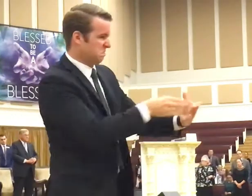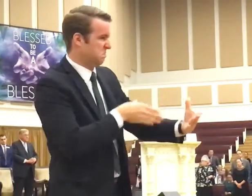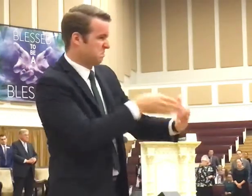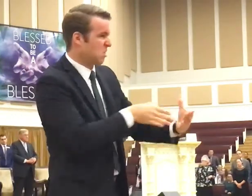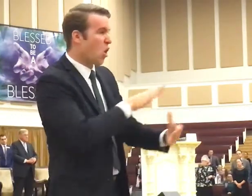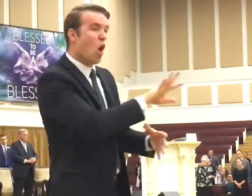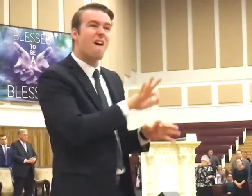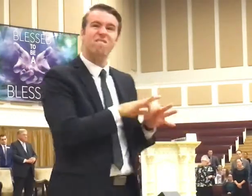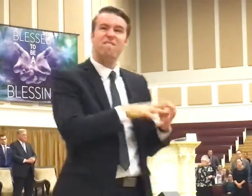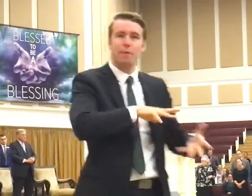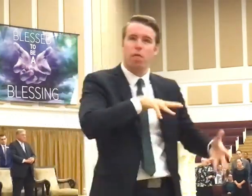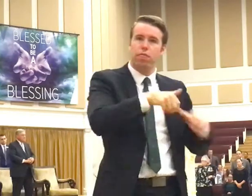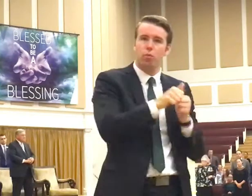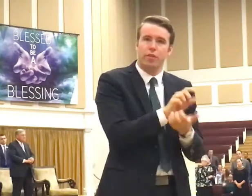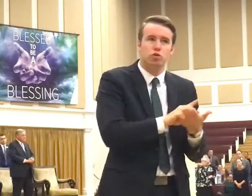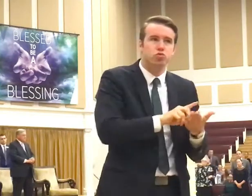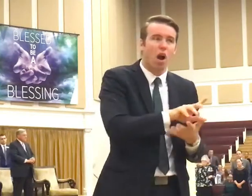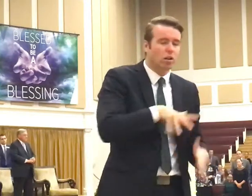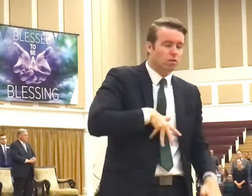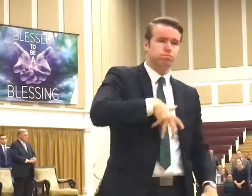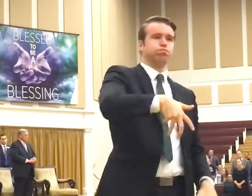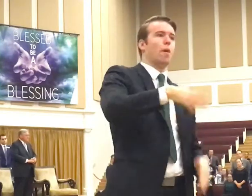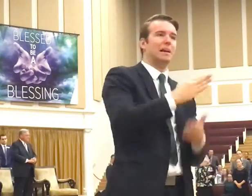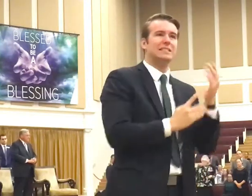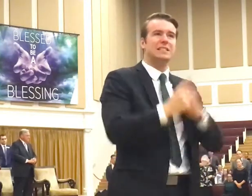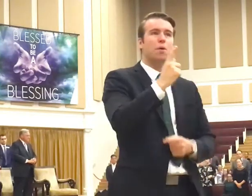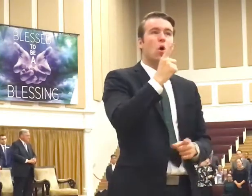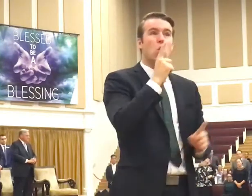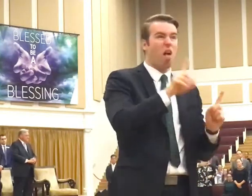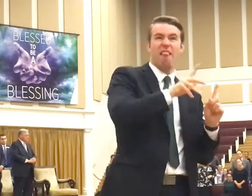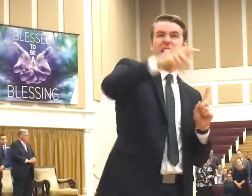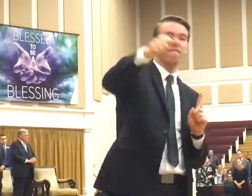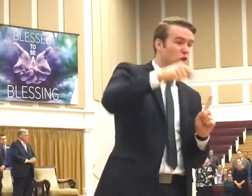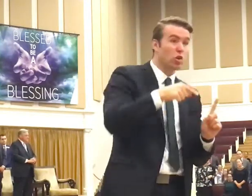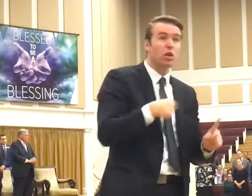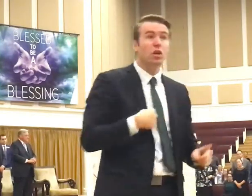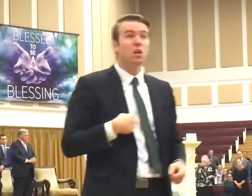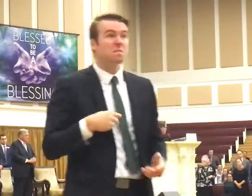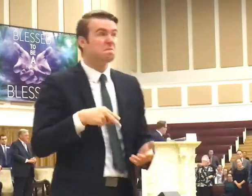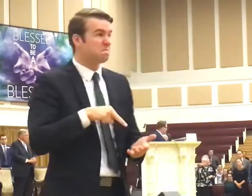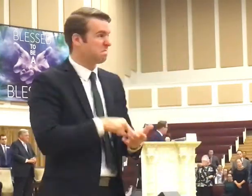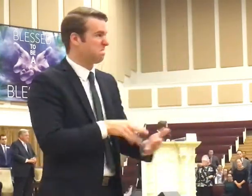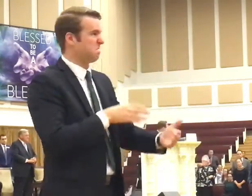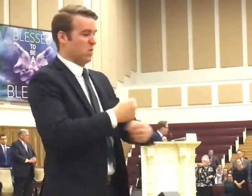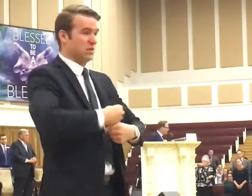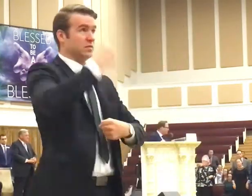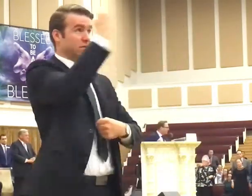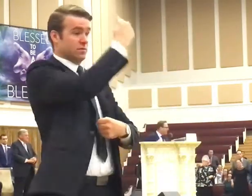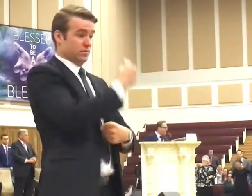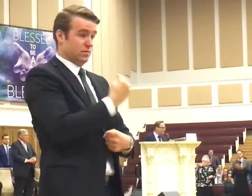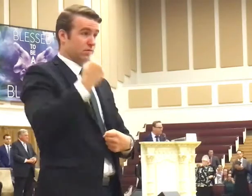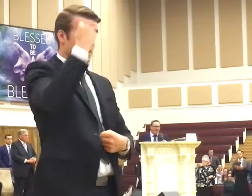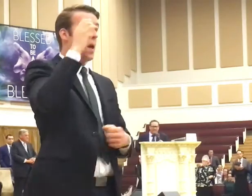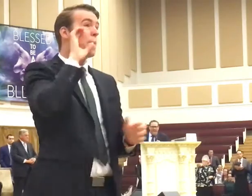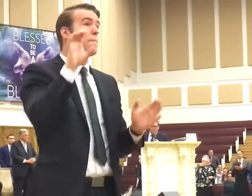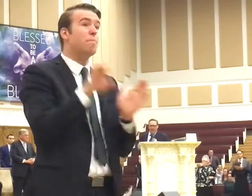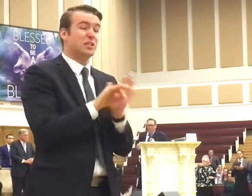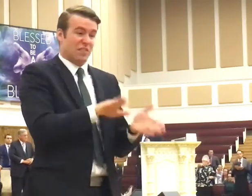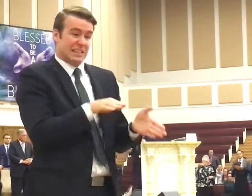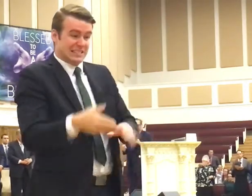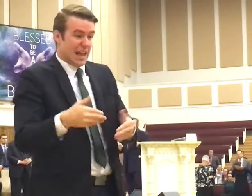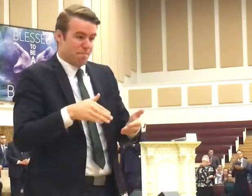on drugs and she wound up impregnated by some man that walked away, you think you're going to stand there with your sign and picture of a naked